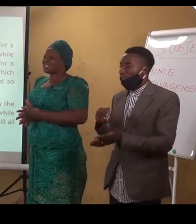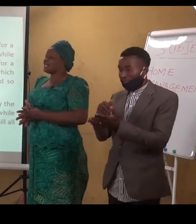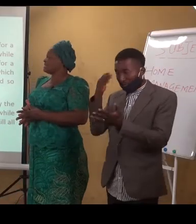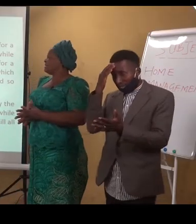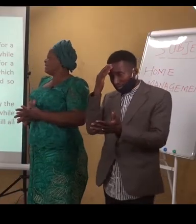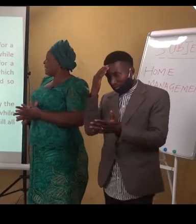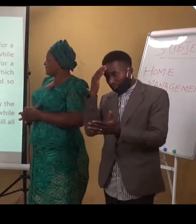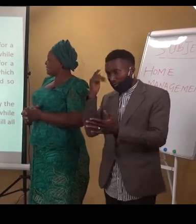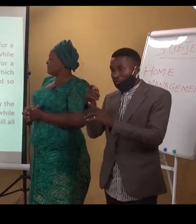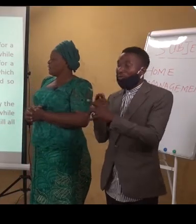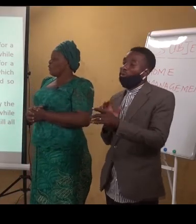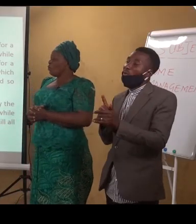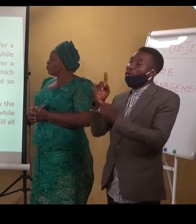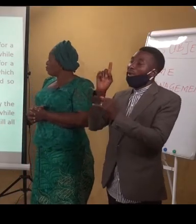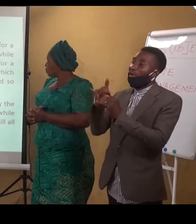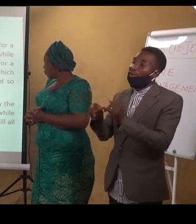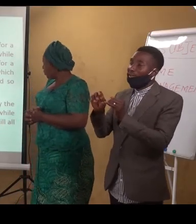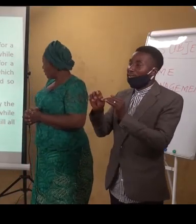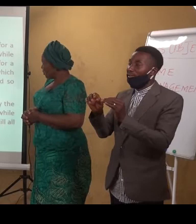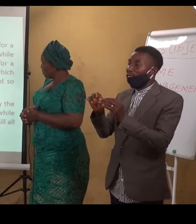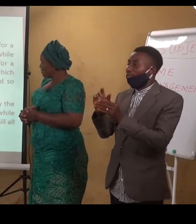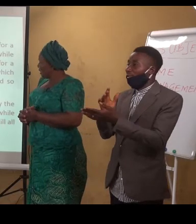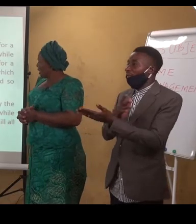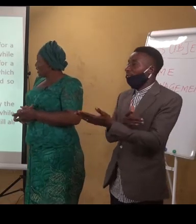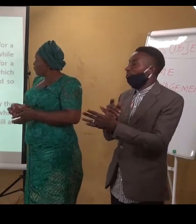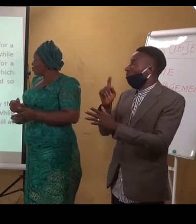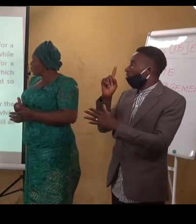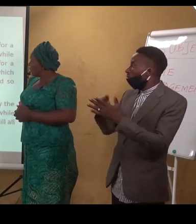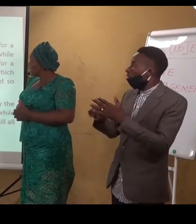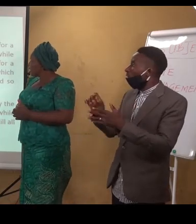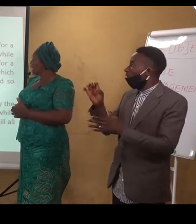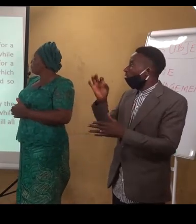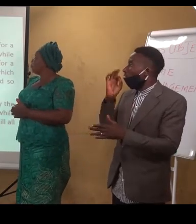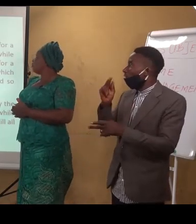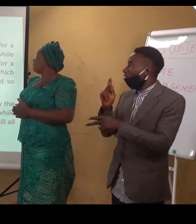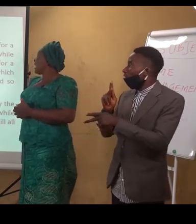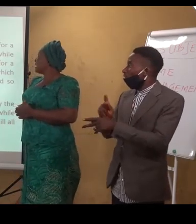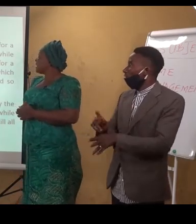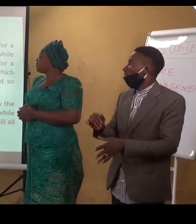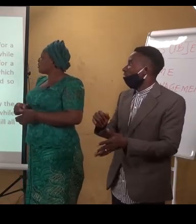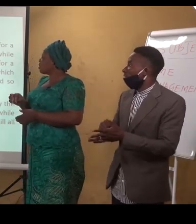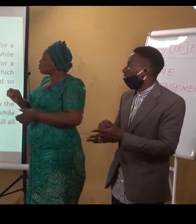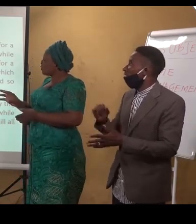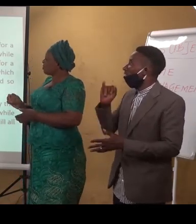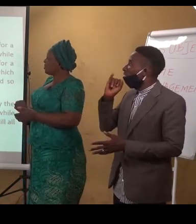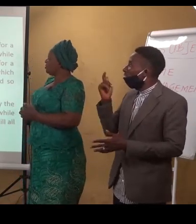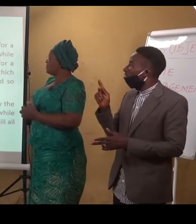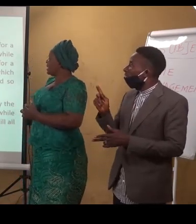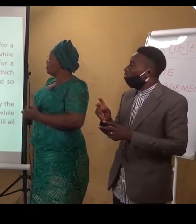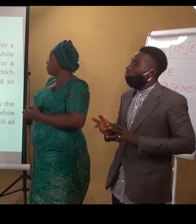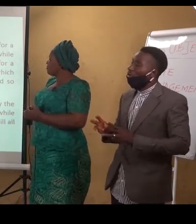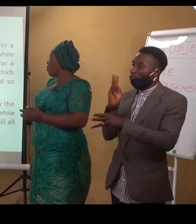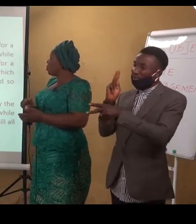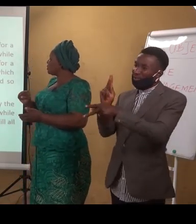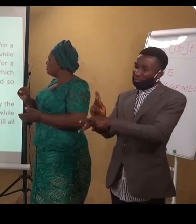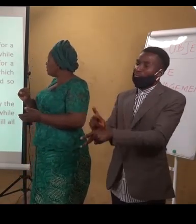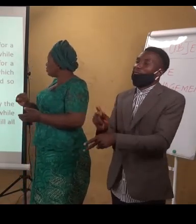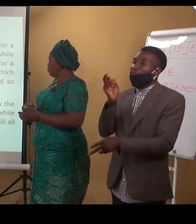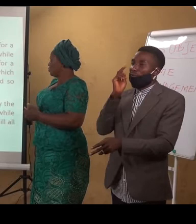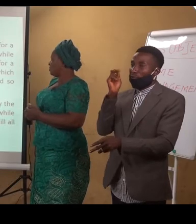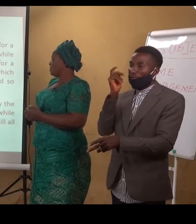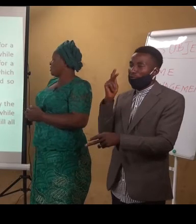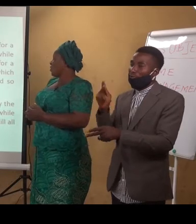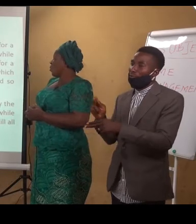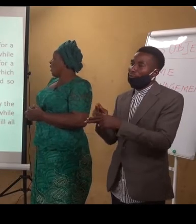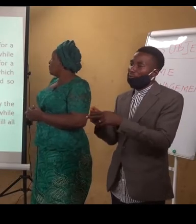our last lesson what food storage is. Now, food storage is the keeping of food items for a short period of time before